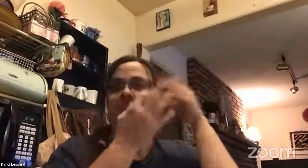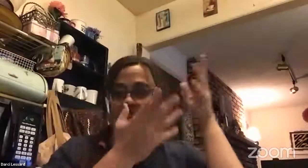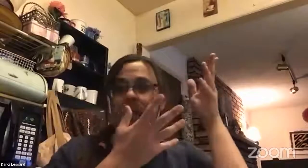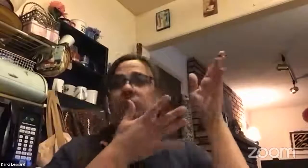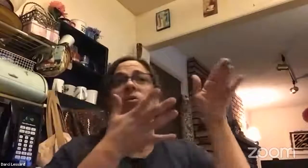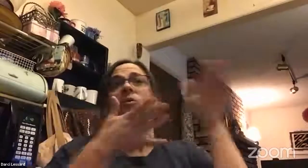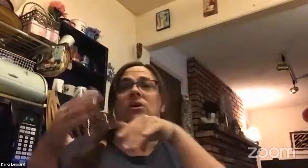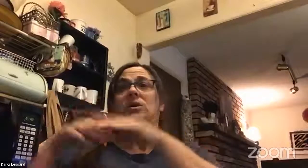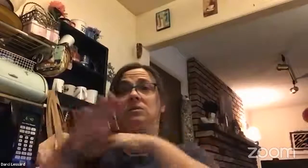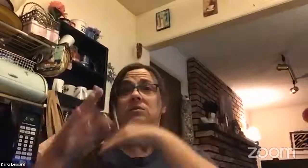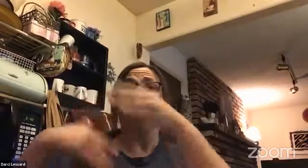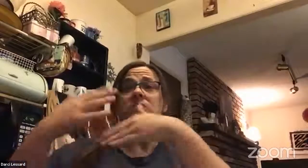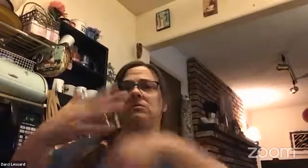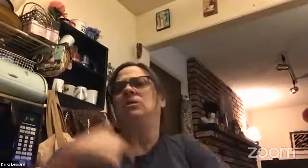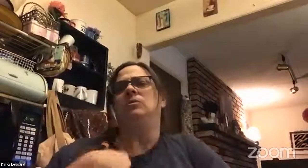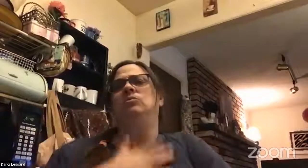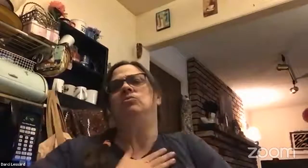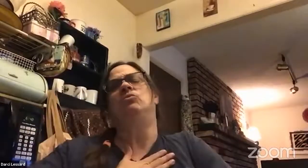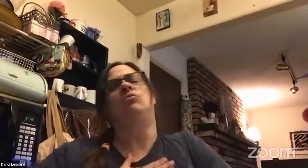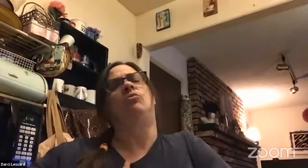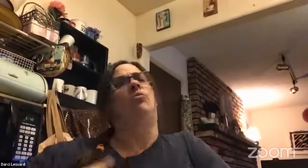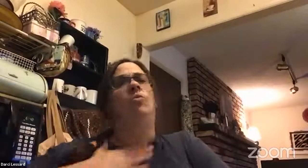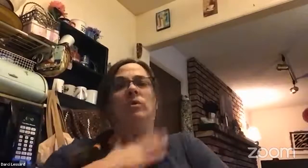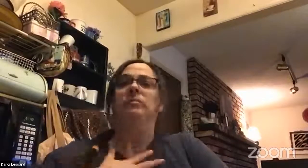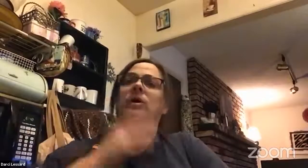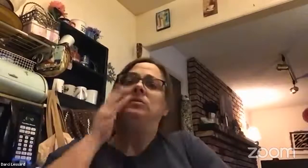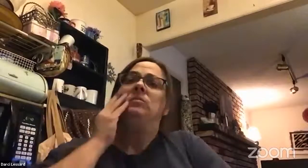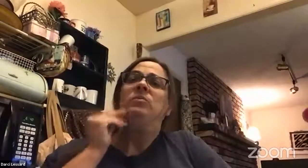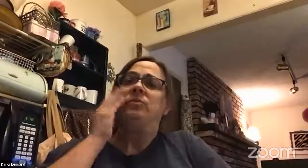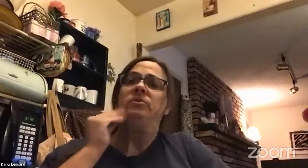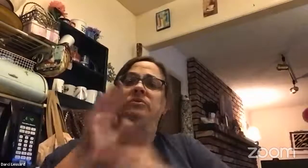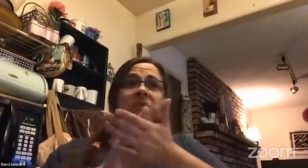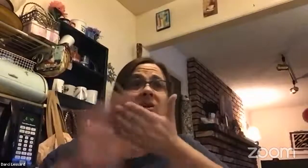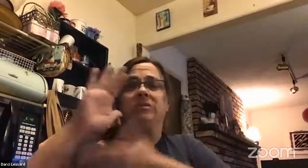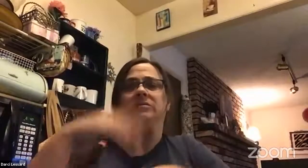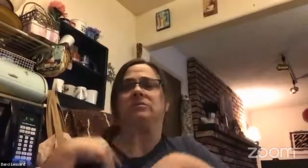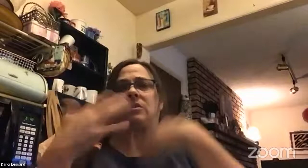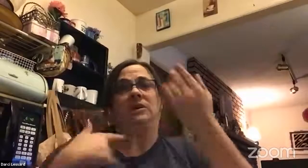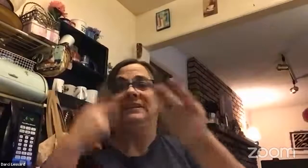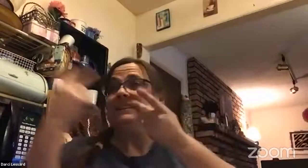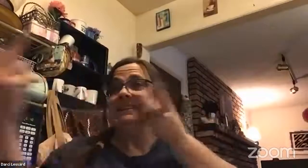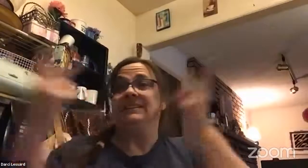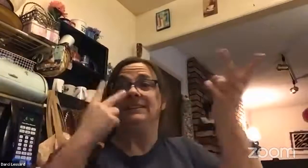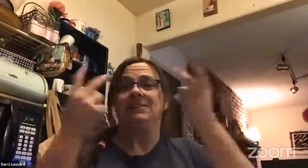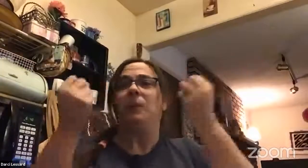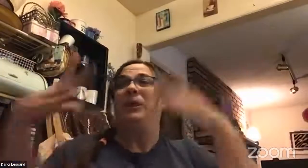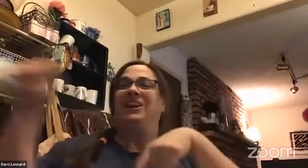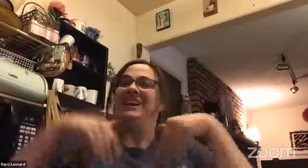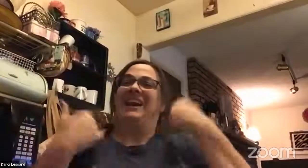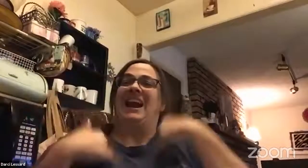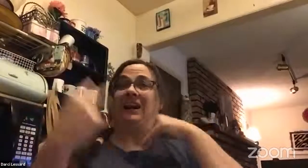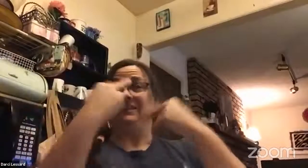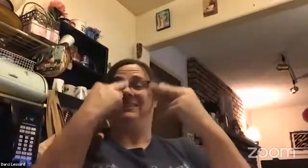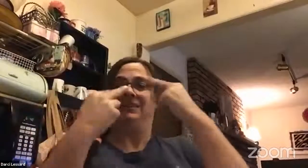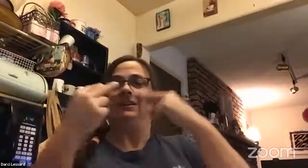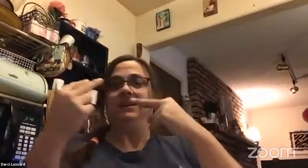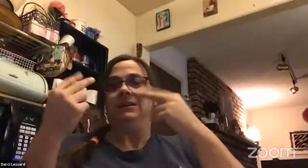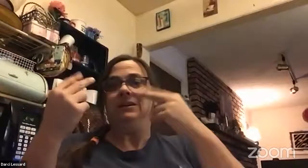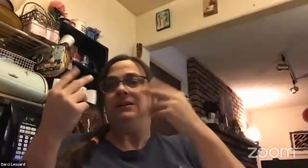young college student. I have a family, I have a husband, I have a life, and I thoroughly enjoy my college experience. Seeing so many